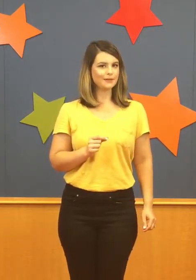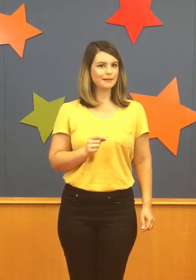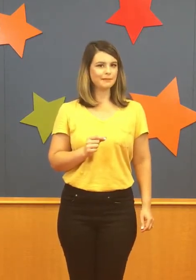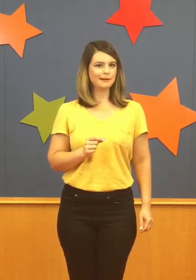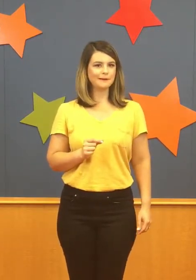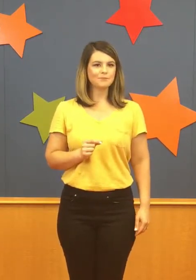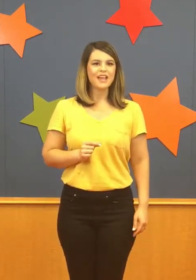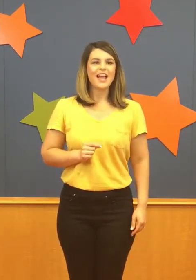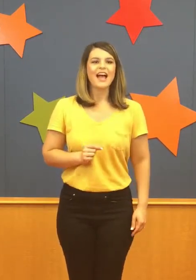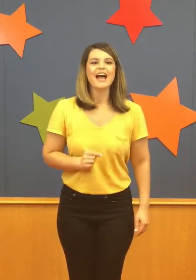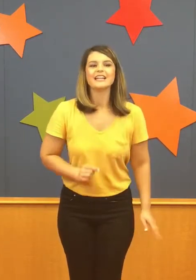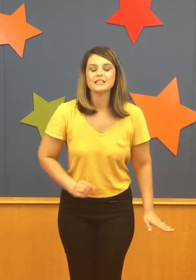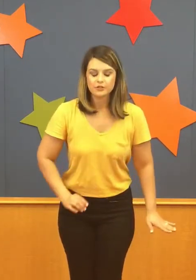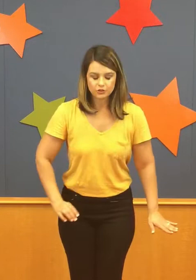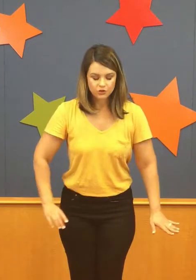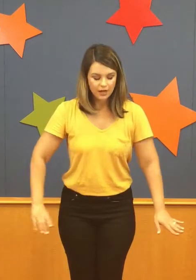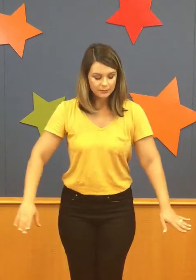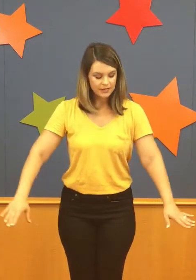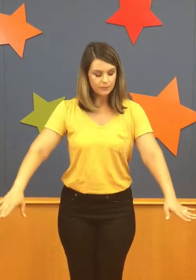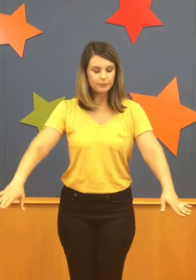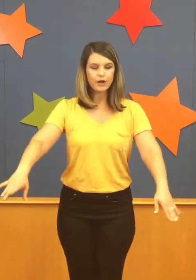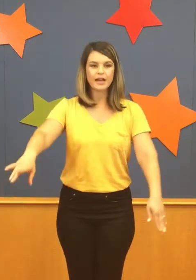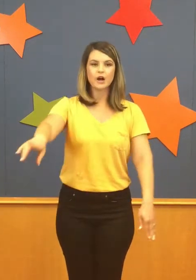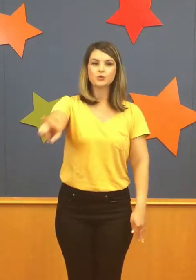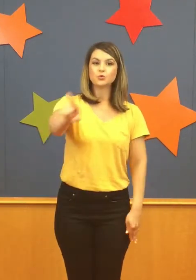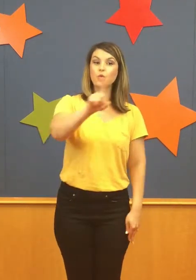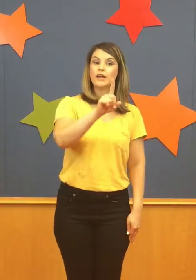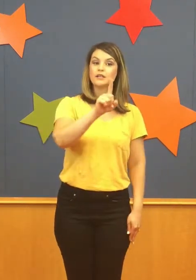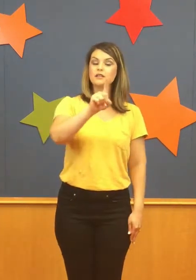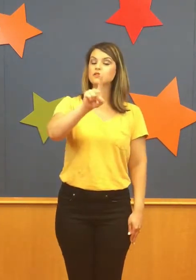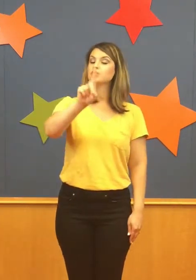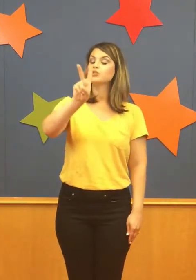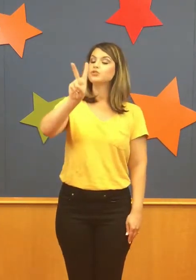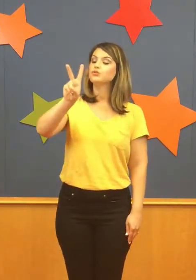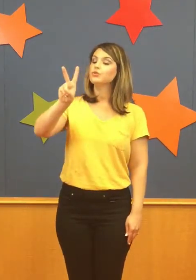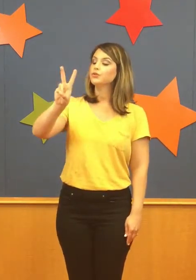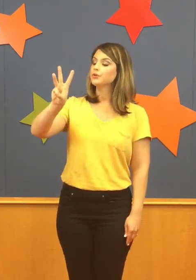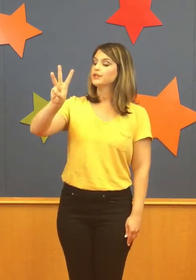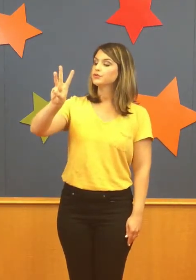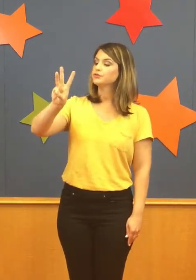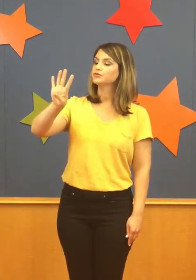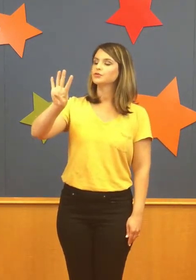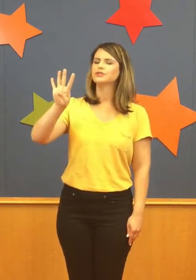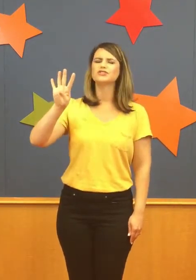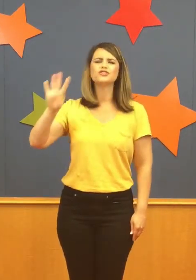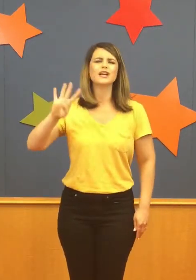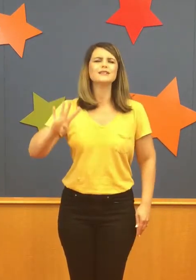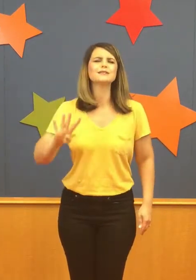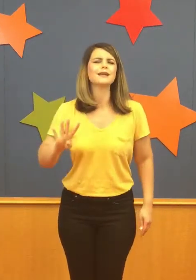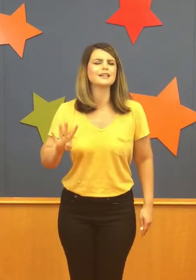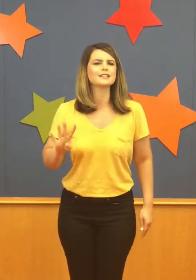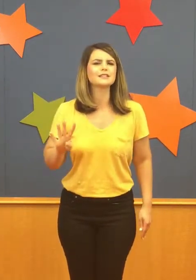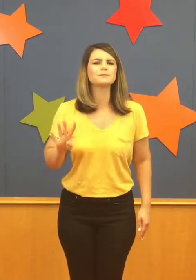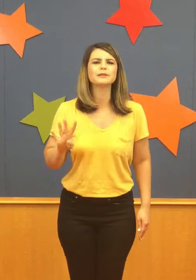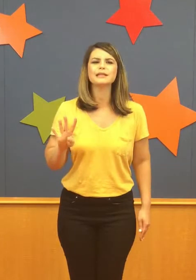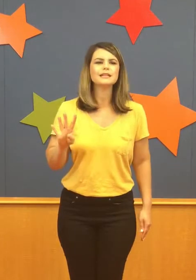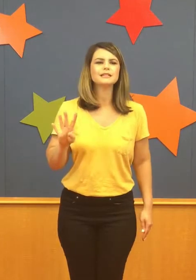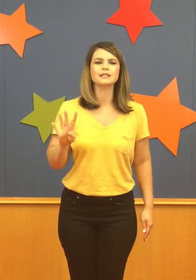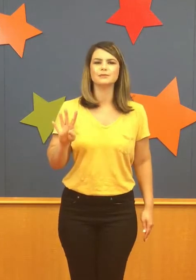the shopkeeper. And the shopkeeper bought out 1, 2, 3, 4 just